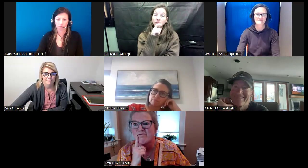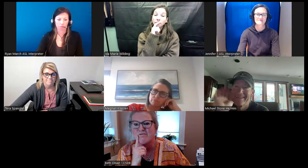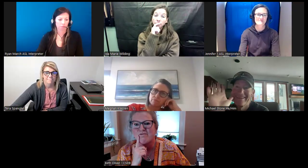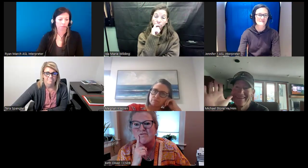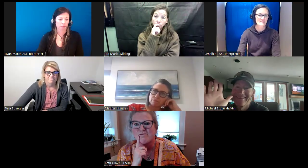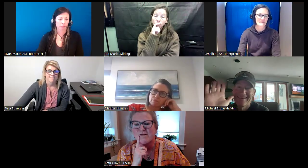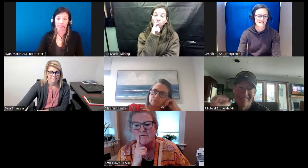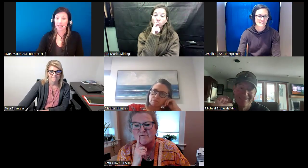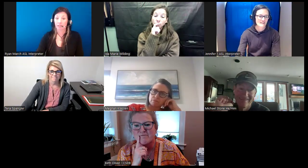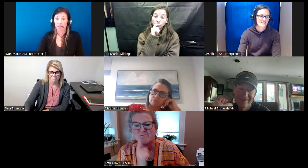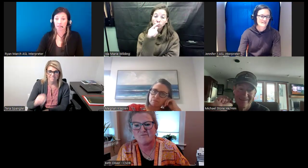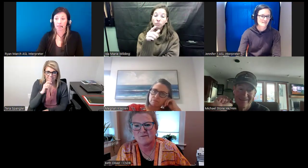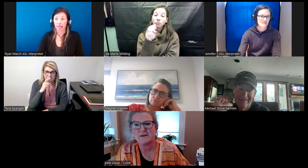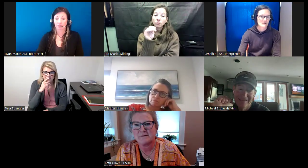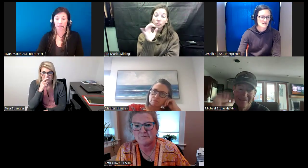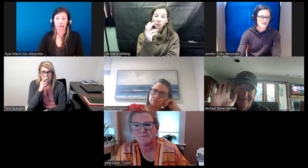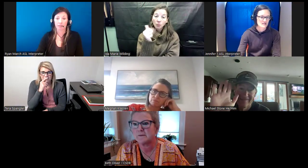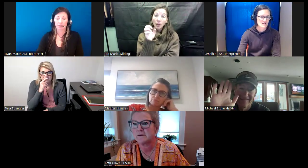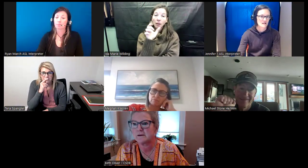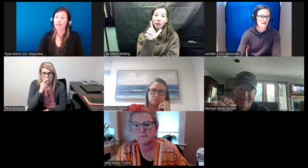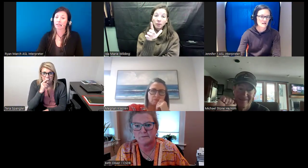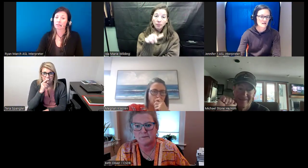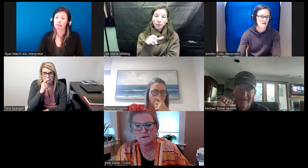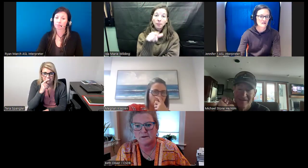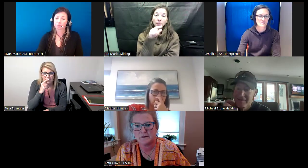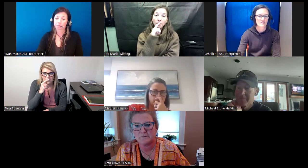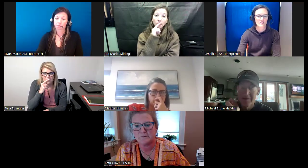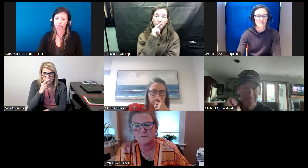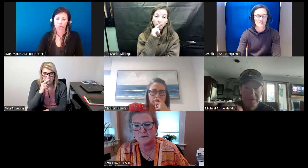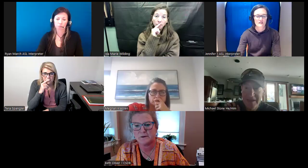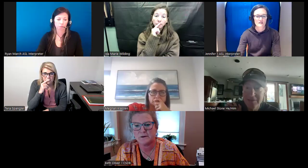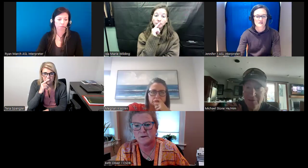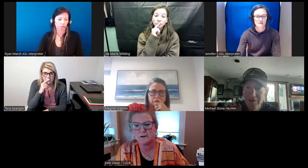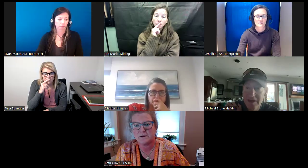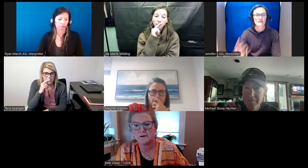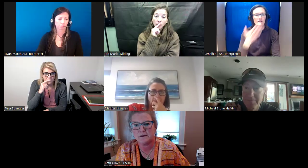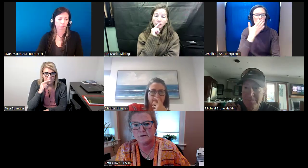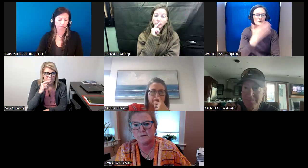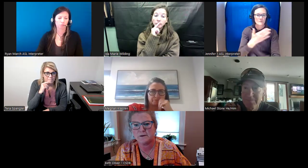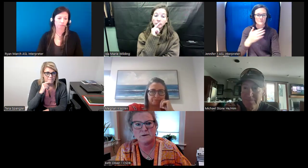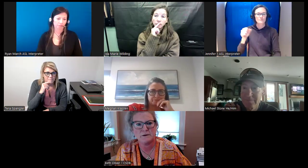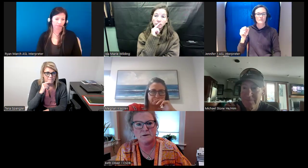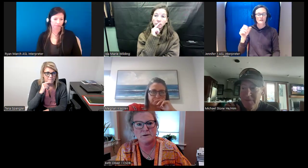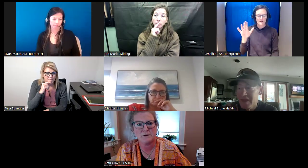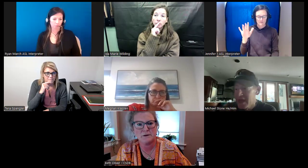forget. Yes, yes, definitely. Michael? Thank you.